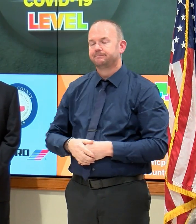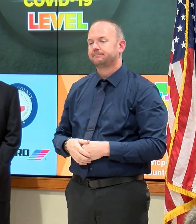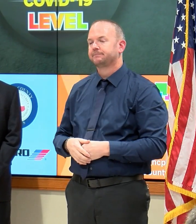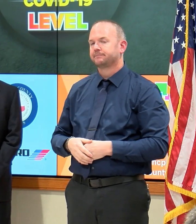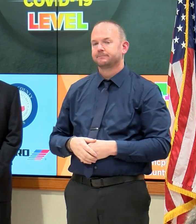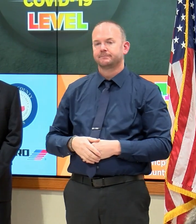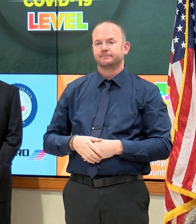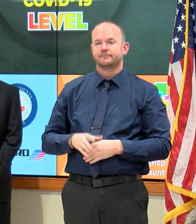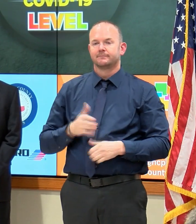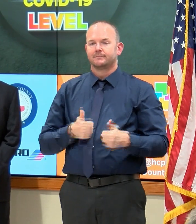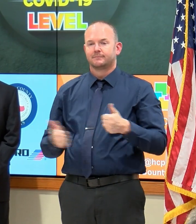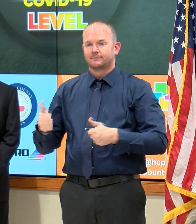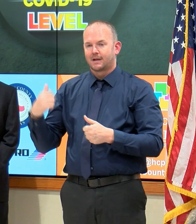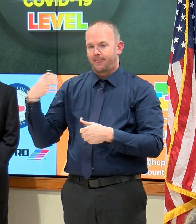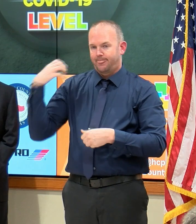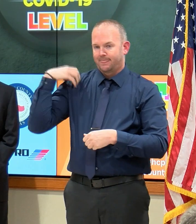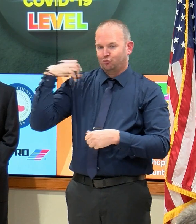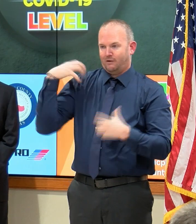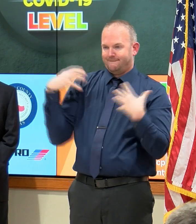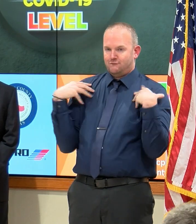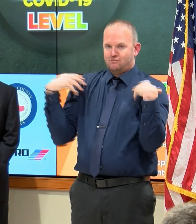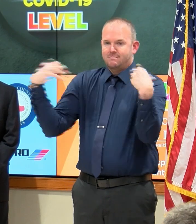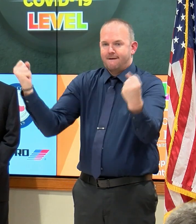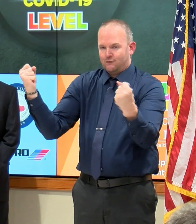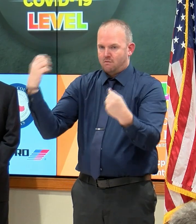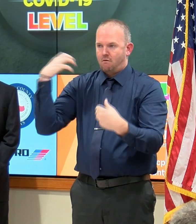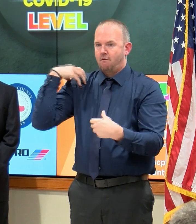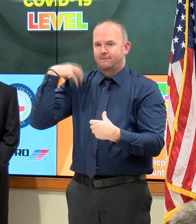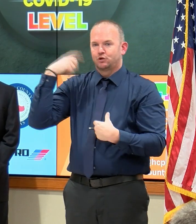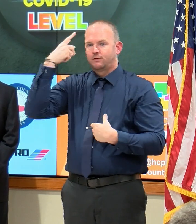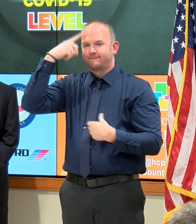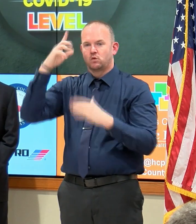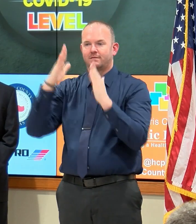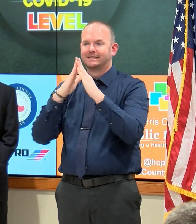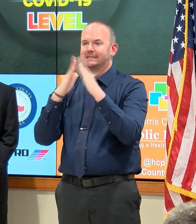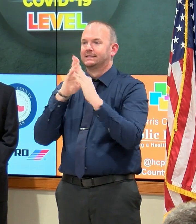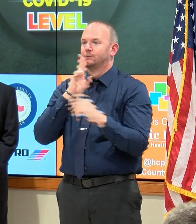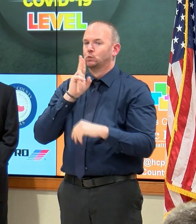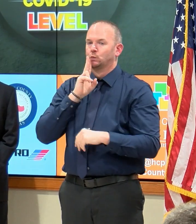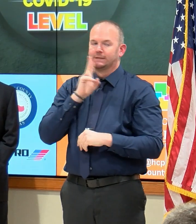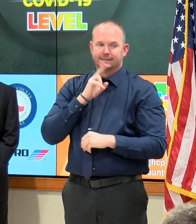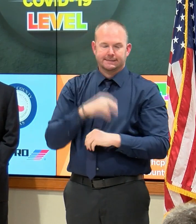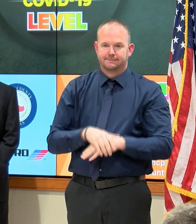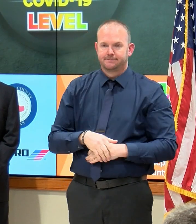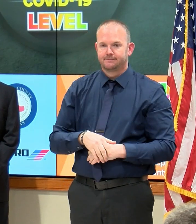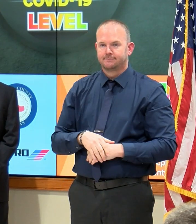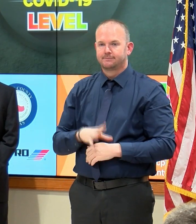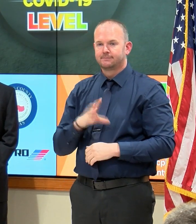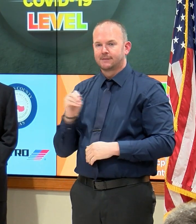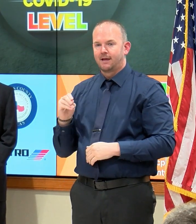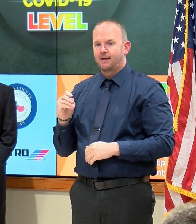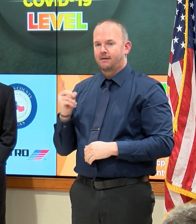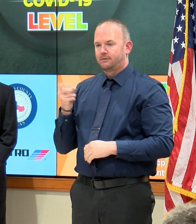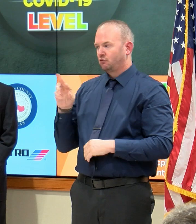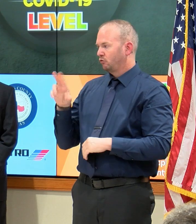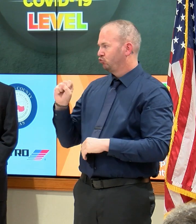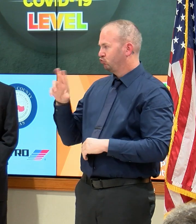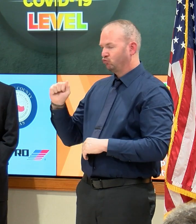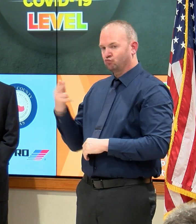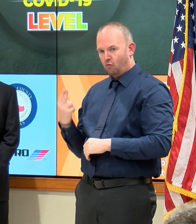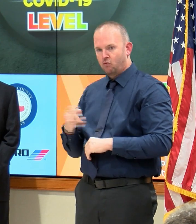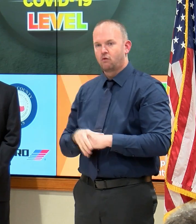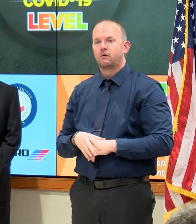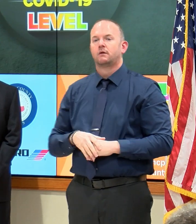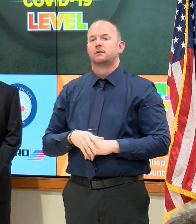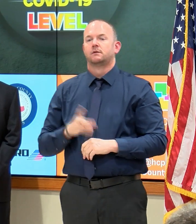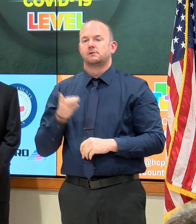Recovery Officer for the city. Dr. Purse, Dr. Shaw, Director Williams, and good to be with them.